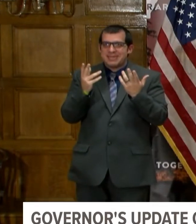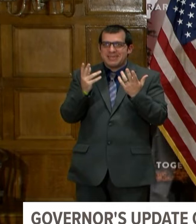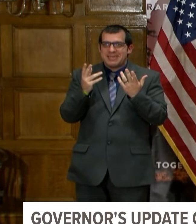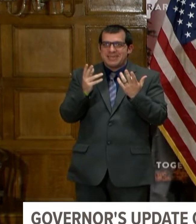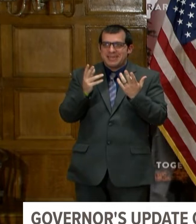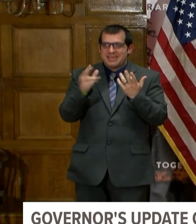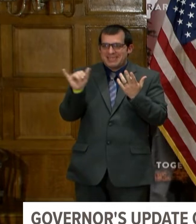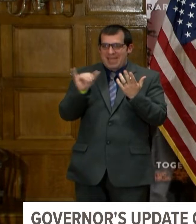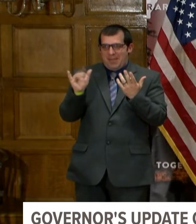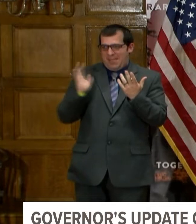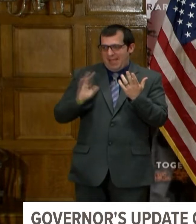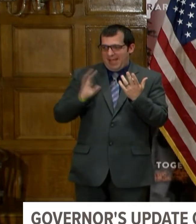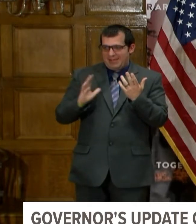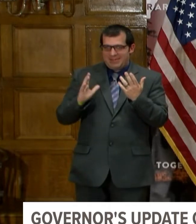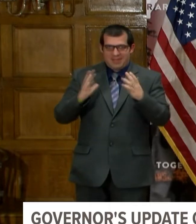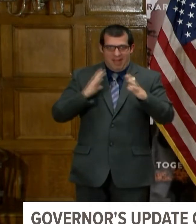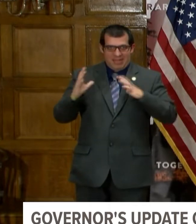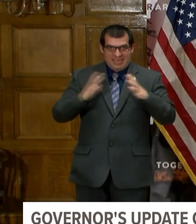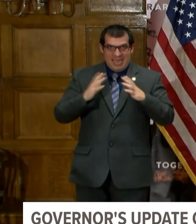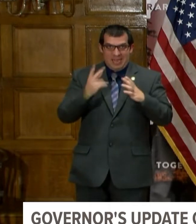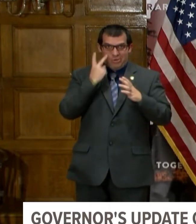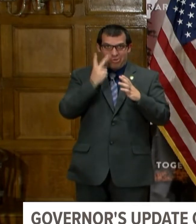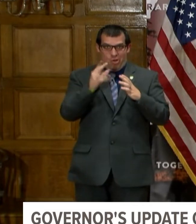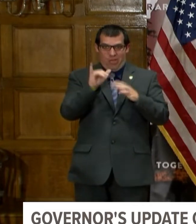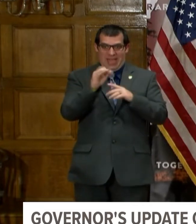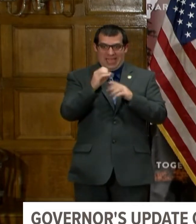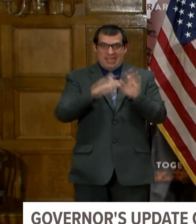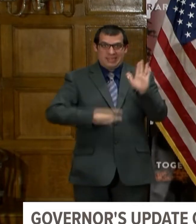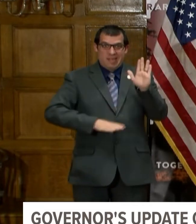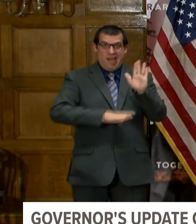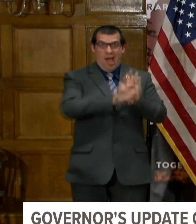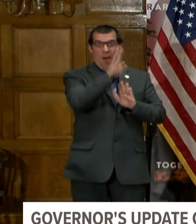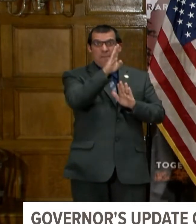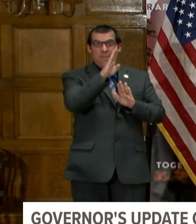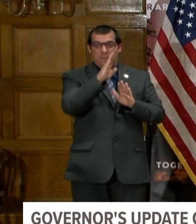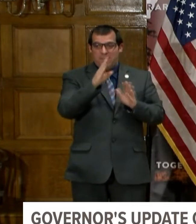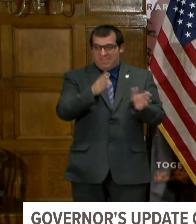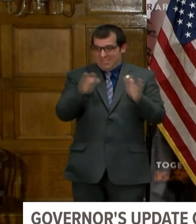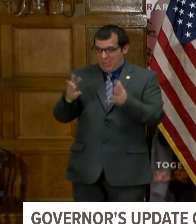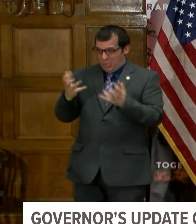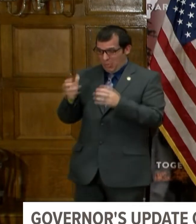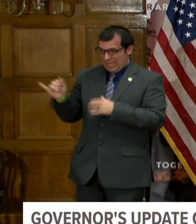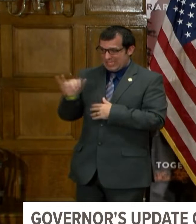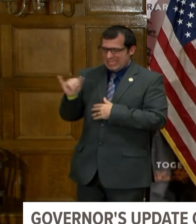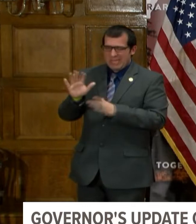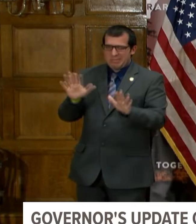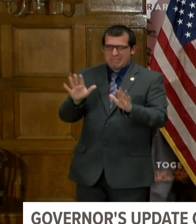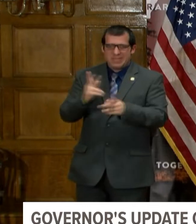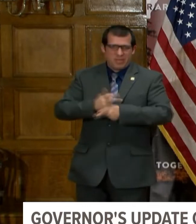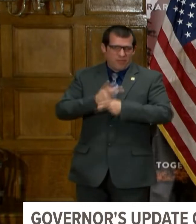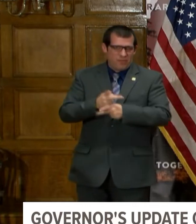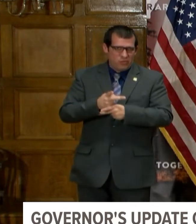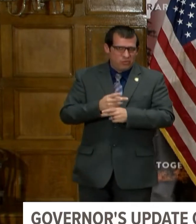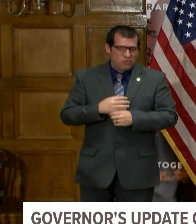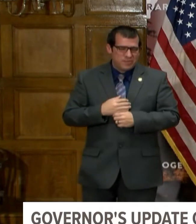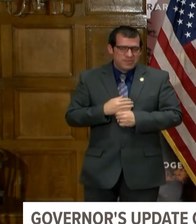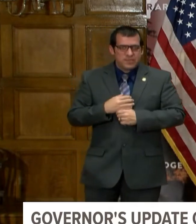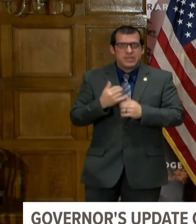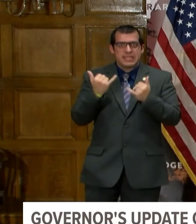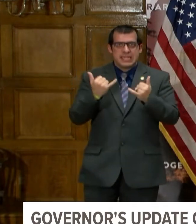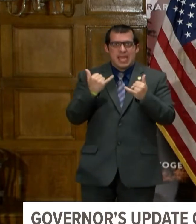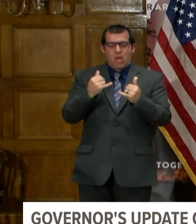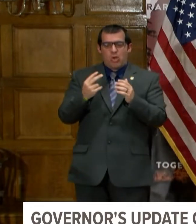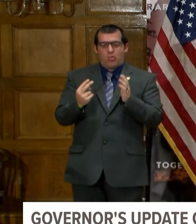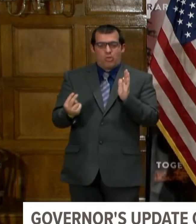last holiday, in which we saw a spike in cases. That's just not helpful, so everybody be careful. Let's go to the case